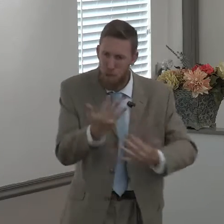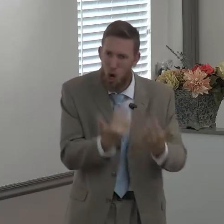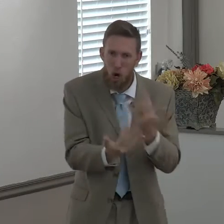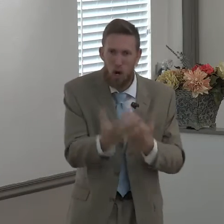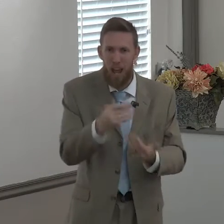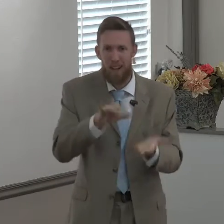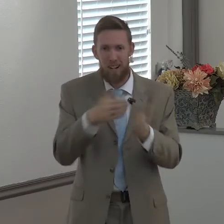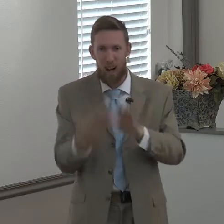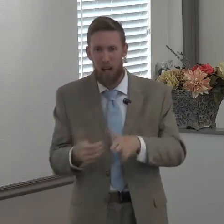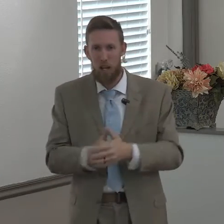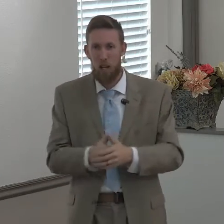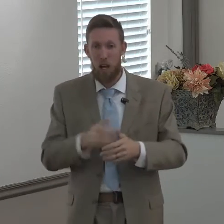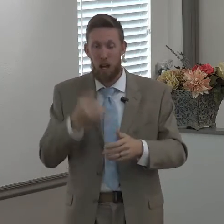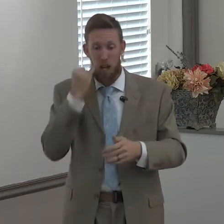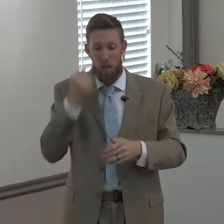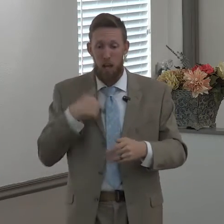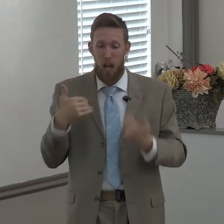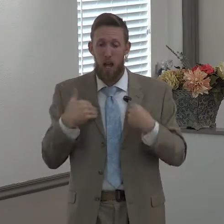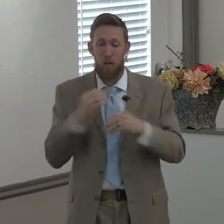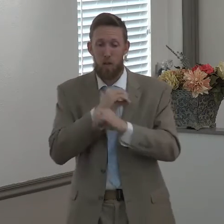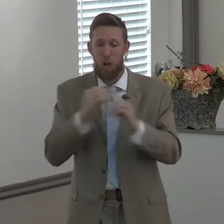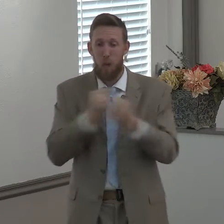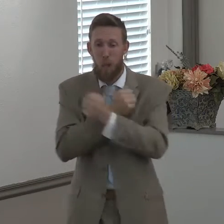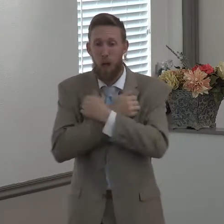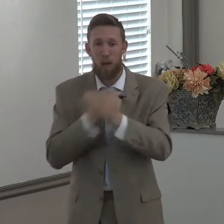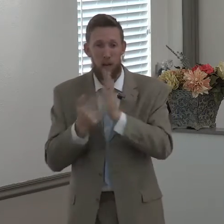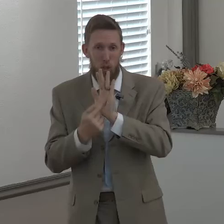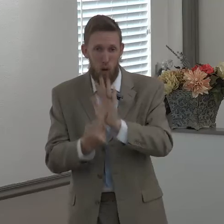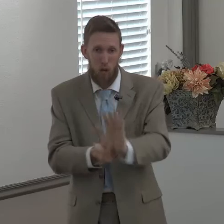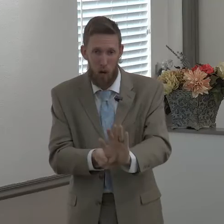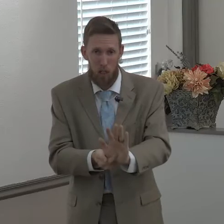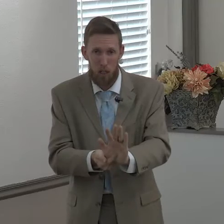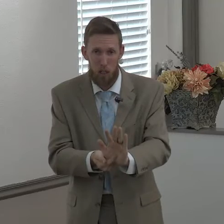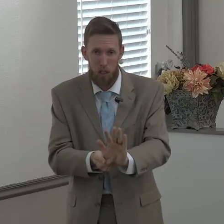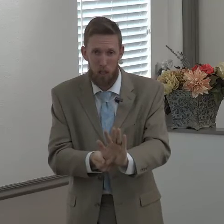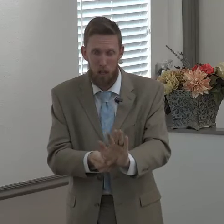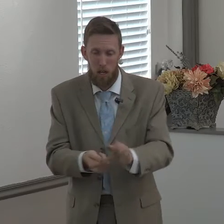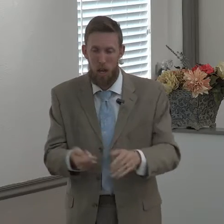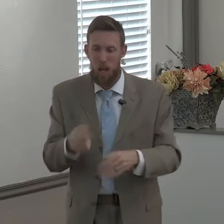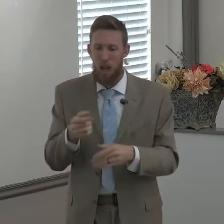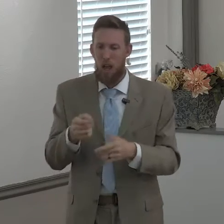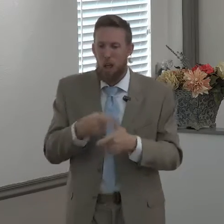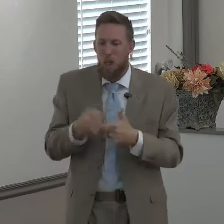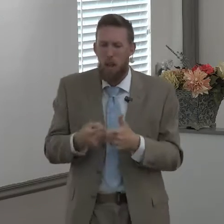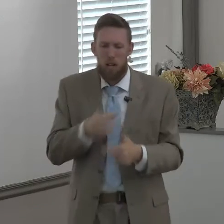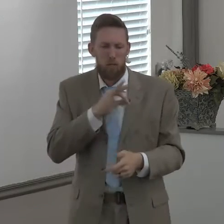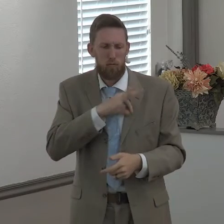poor, and though I give my body to be burned, that's literal martyrdom,